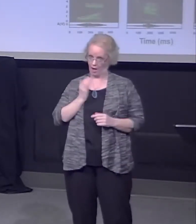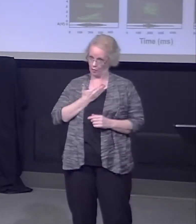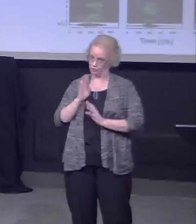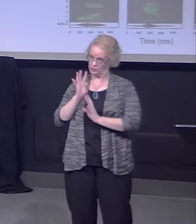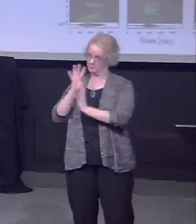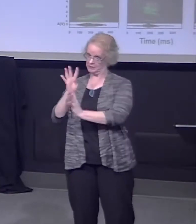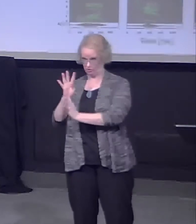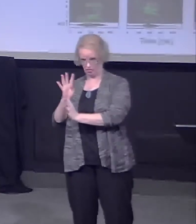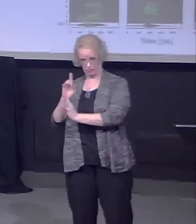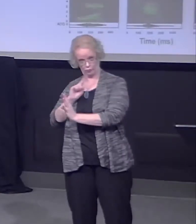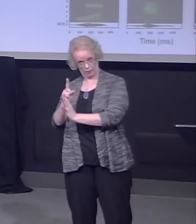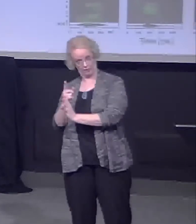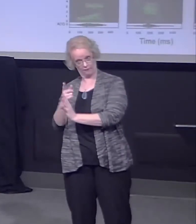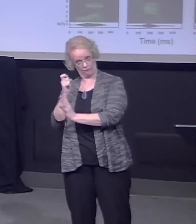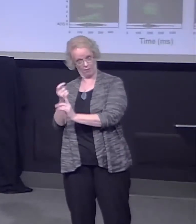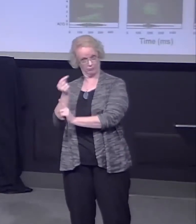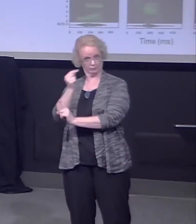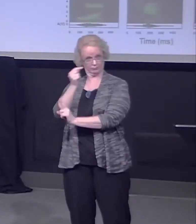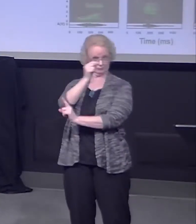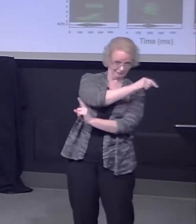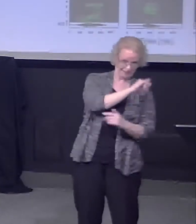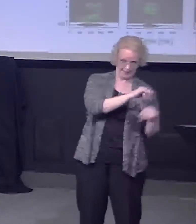originate from these kinds of systems?